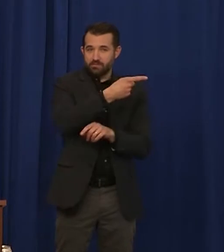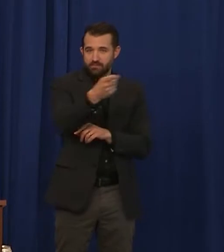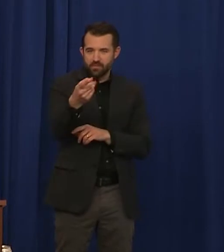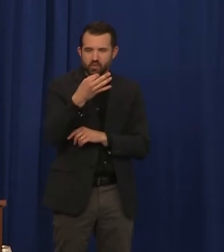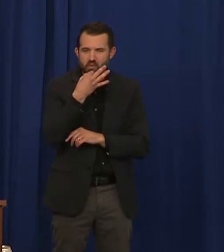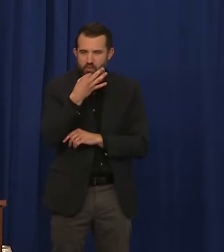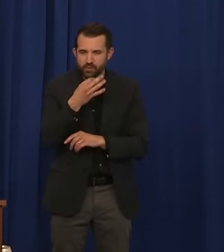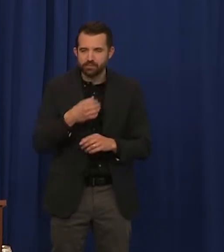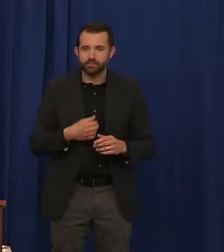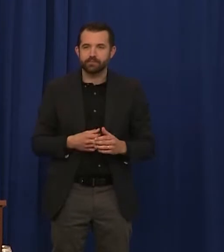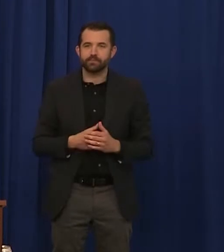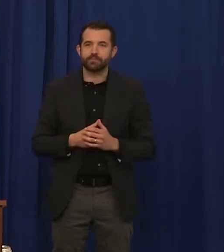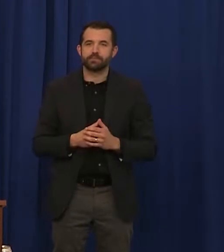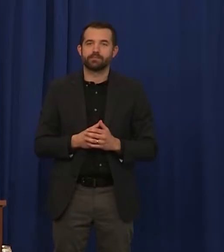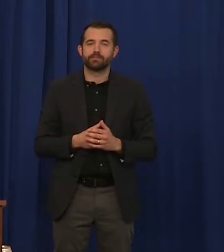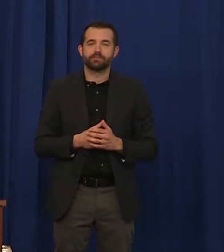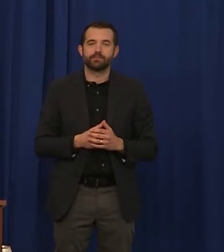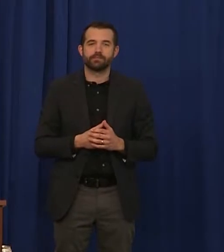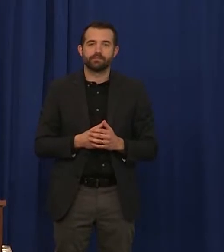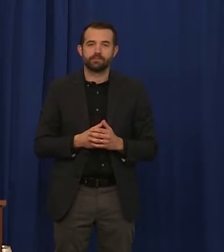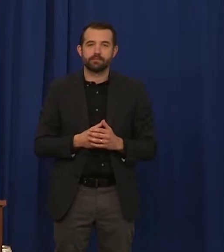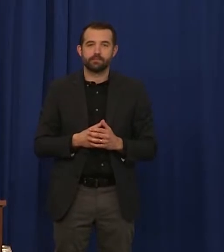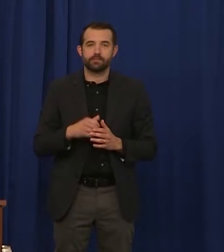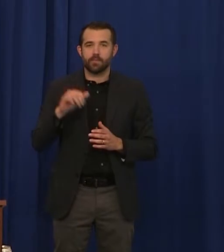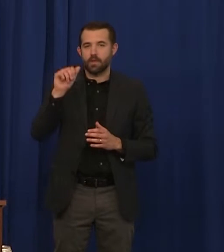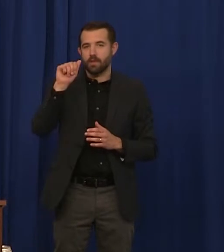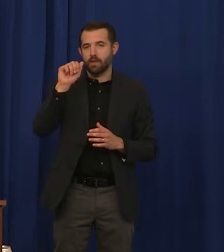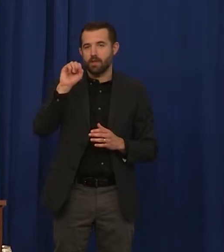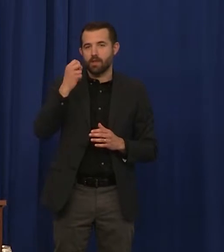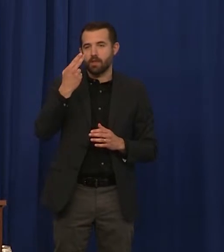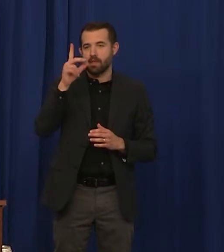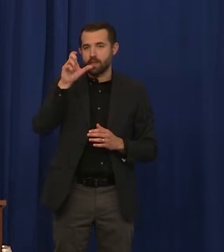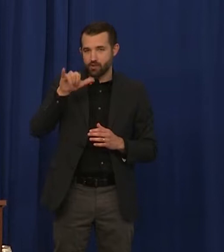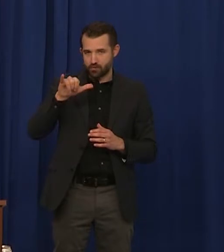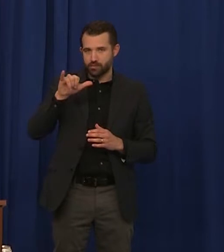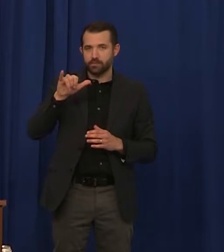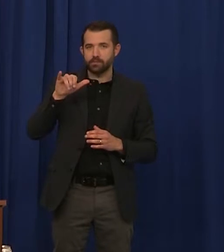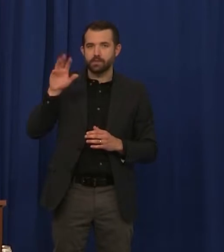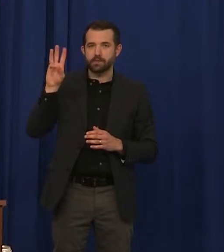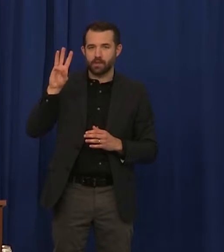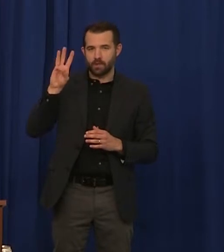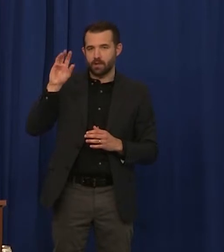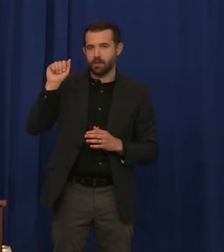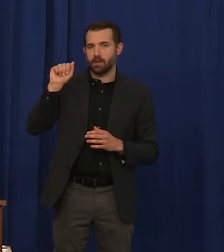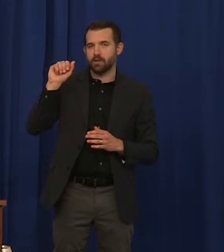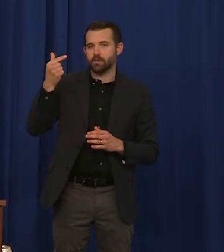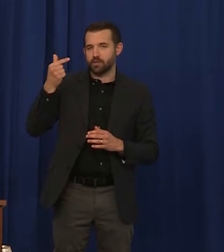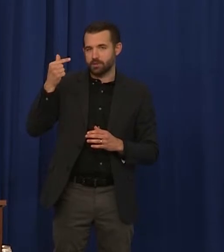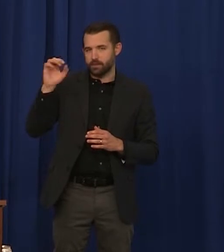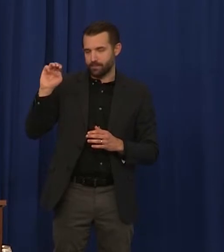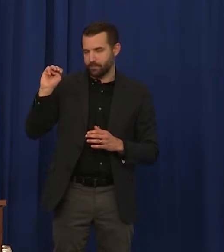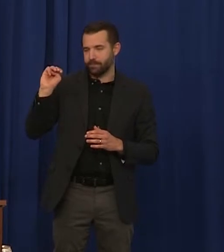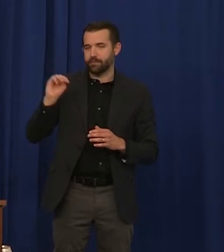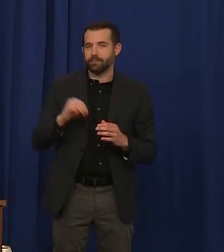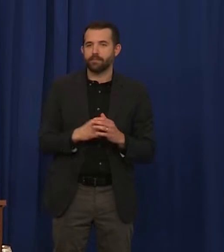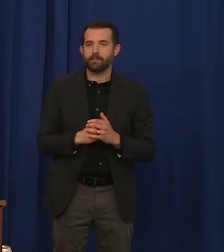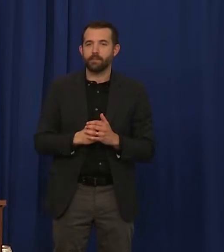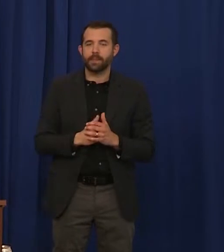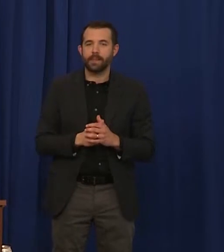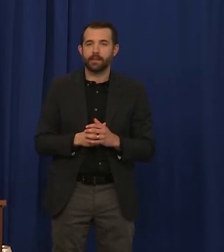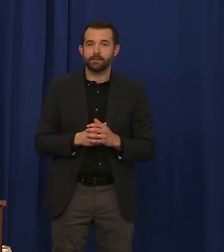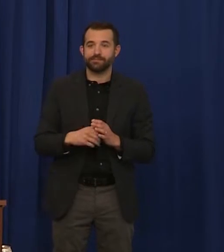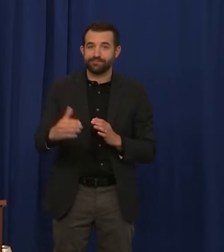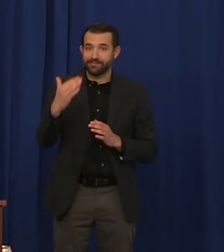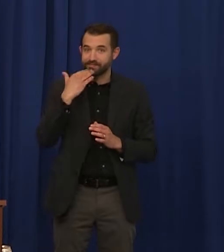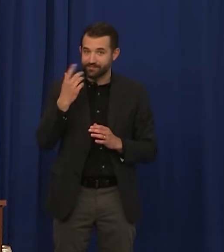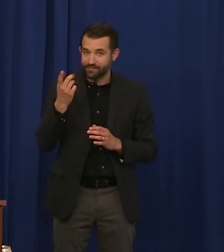I'd like to turn next to Ashley Blackford at WAGM. Go ahead, Ashley. Thank you, Dr. Shah. This question is for